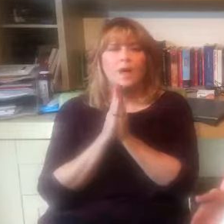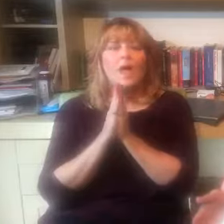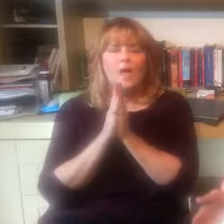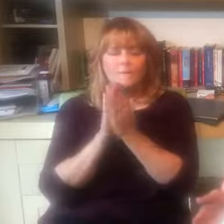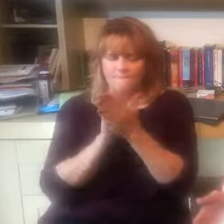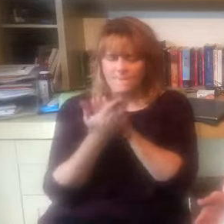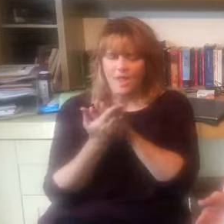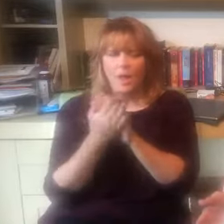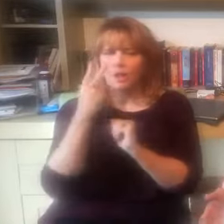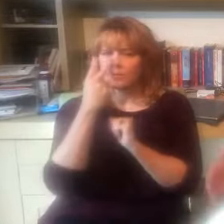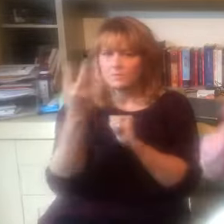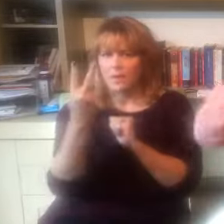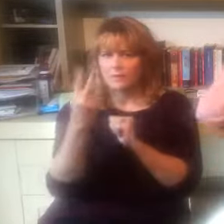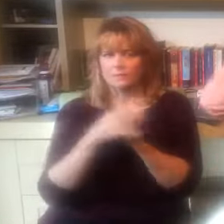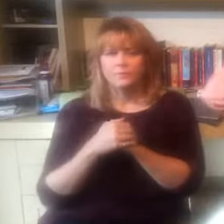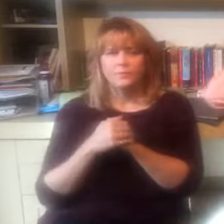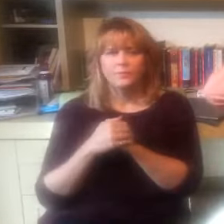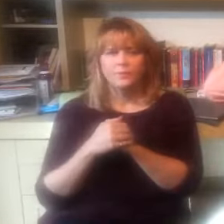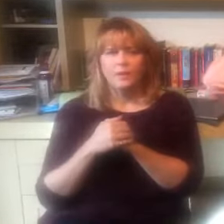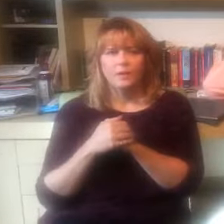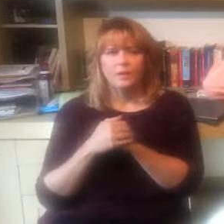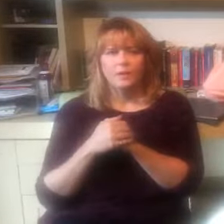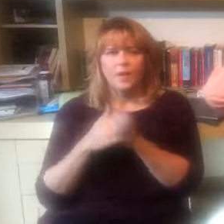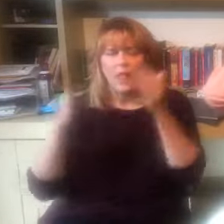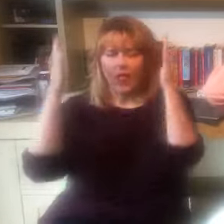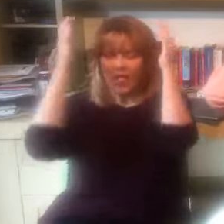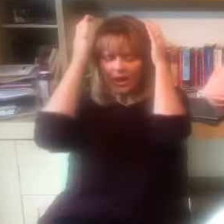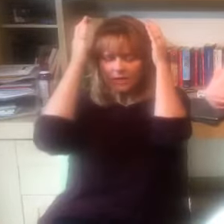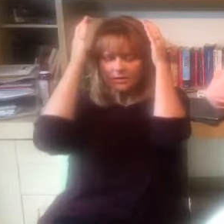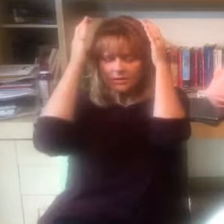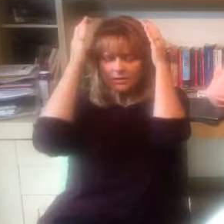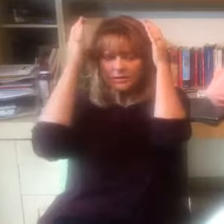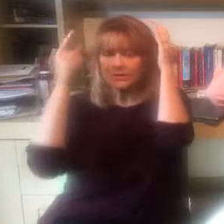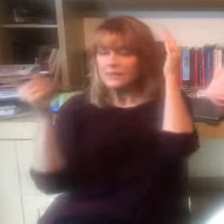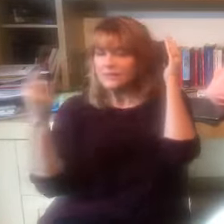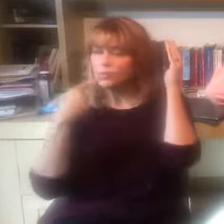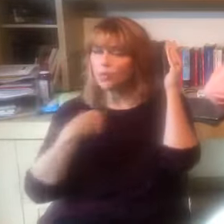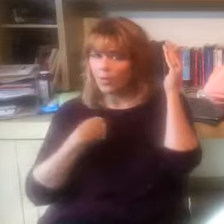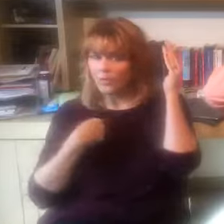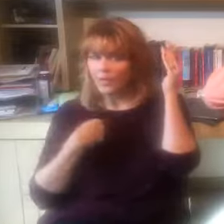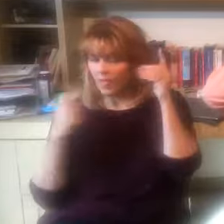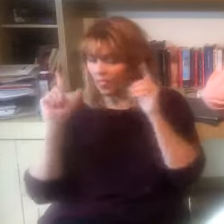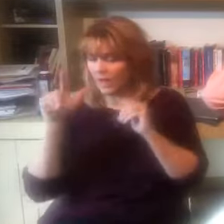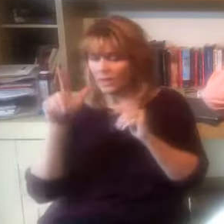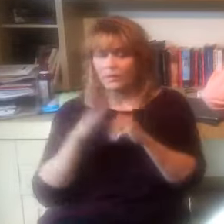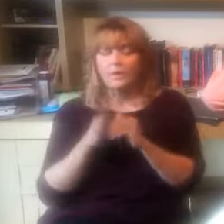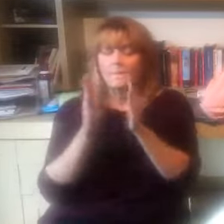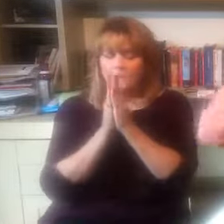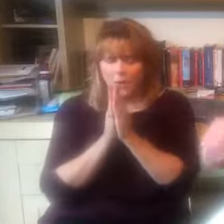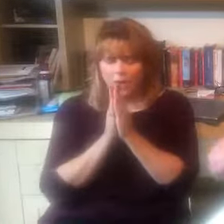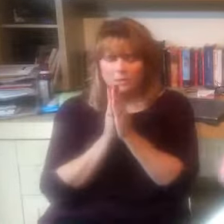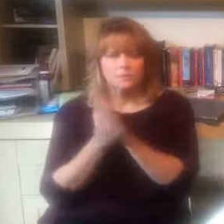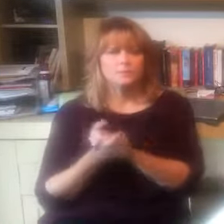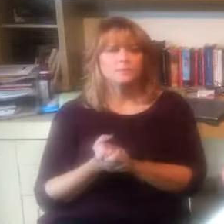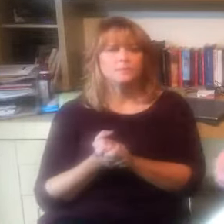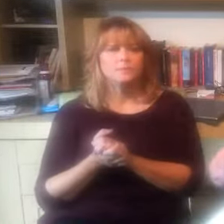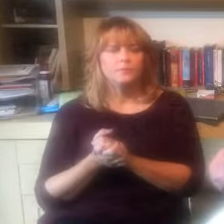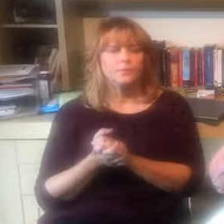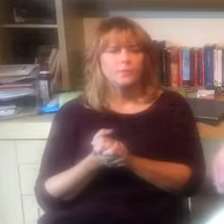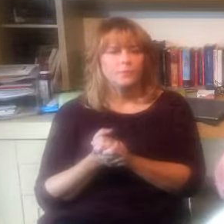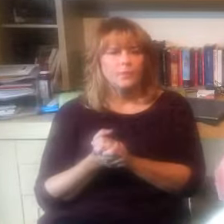see. Put his hands on his head, he said, and prayed.